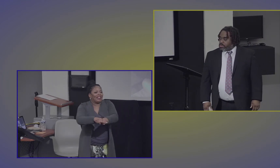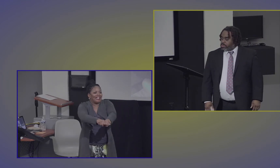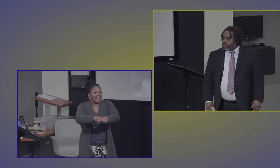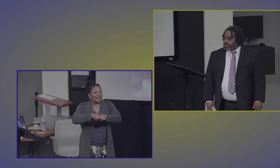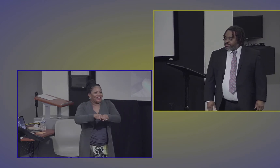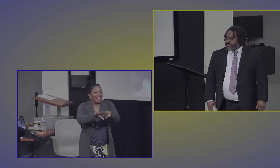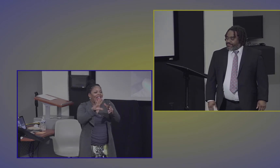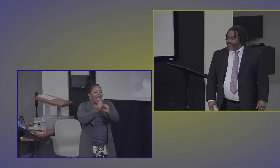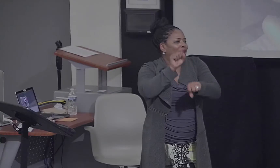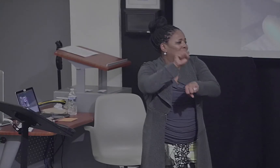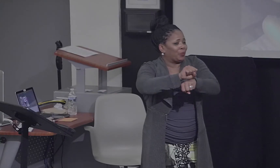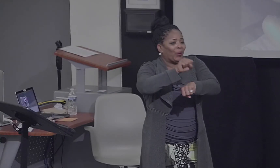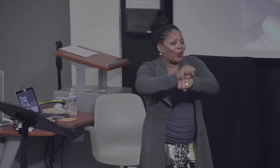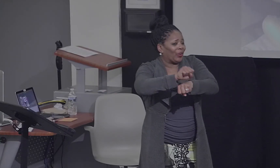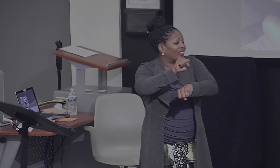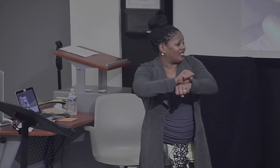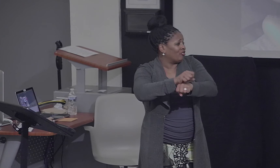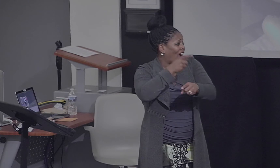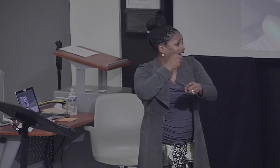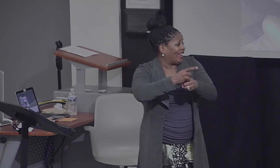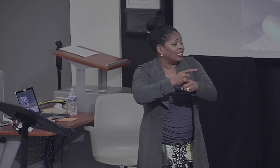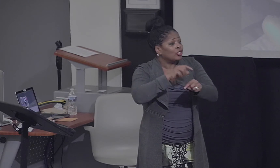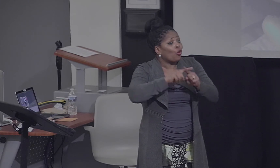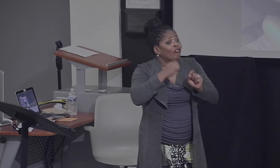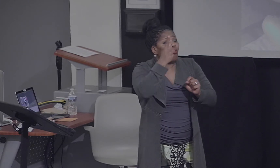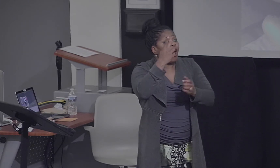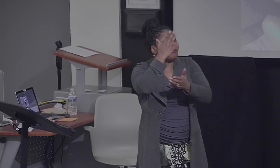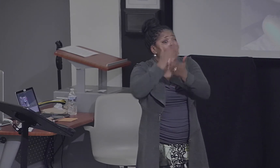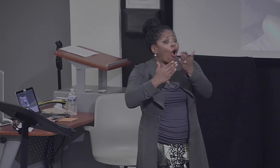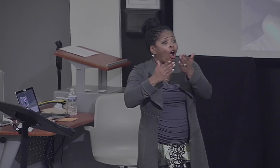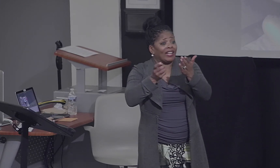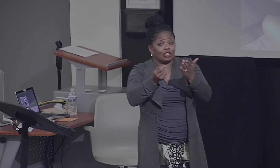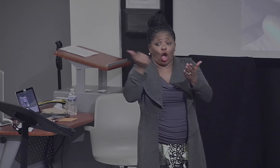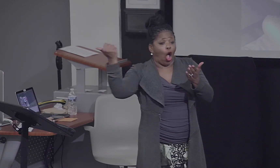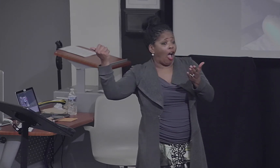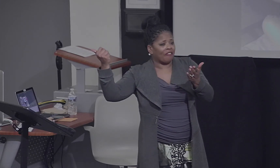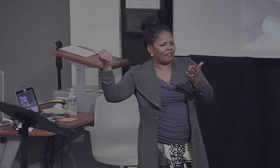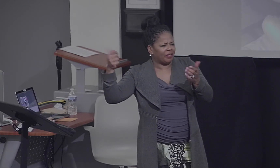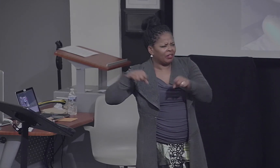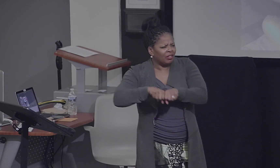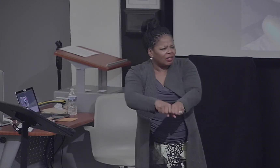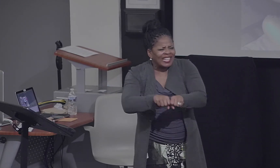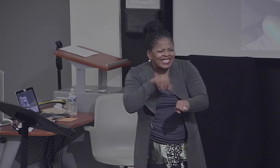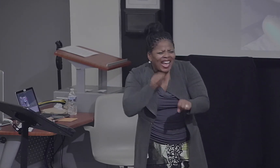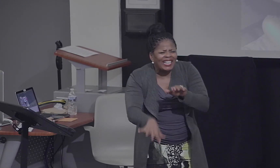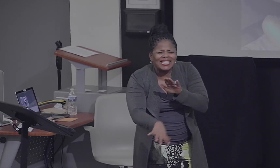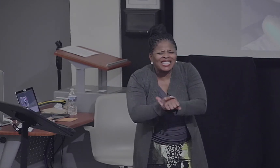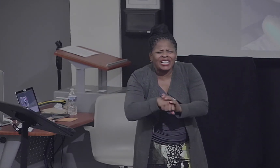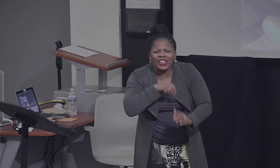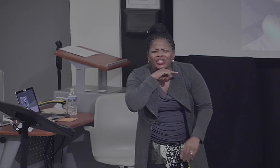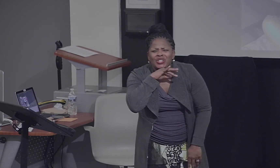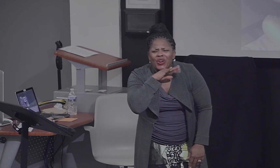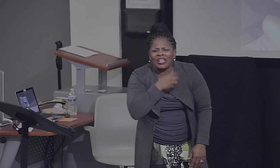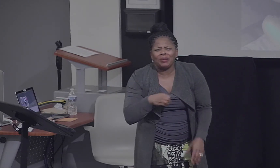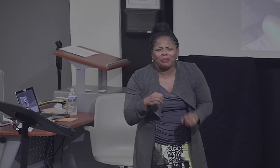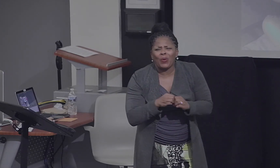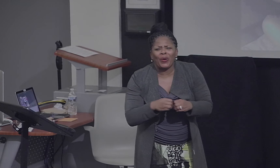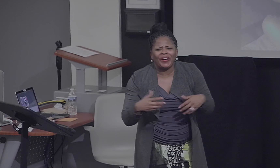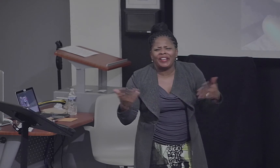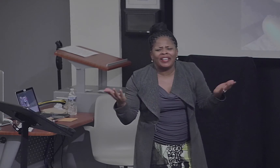So that takes me right back to the vacuum cleaner. How does that vacuum cleaner work, right? if you got rid of certain parts, it's not going to suck